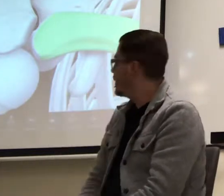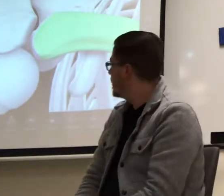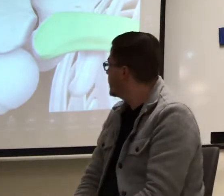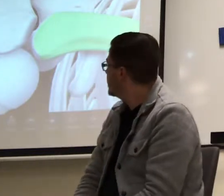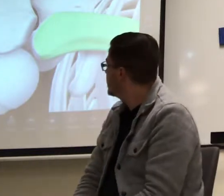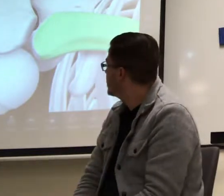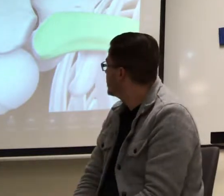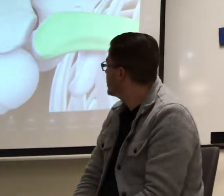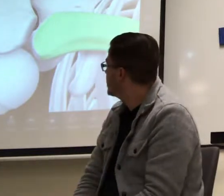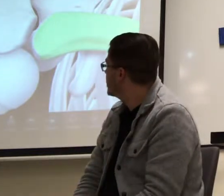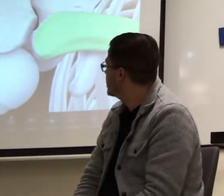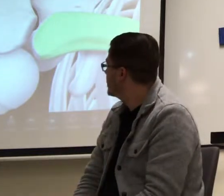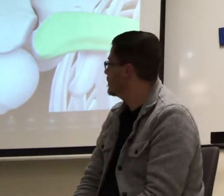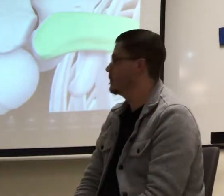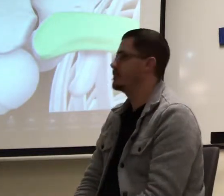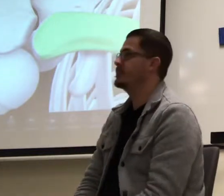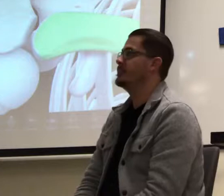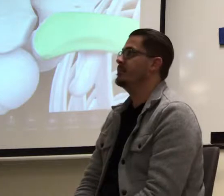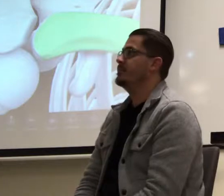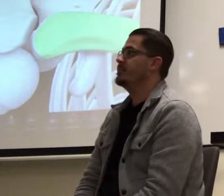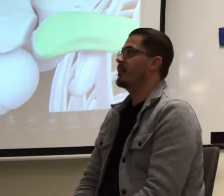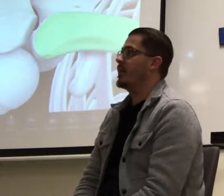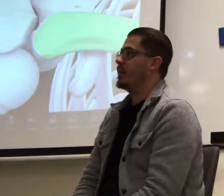So I'll say